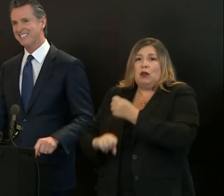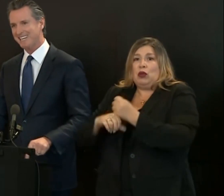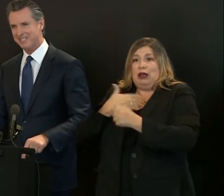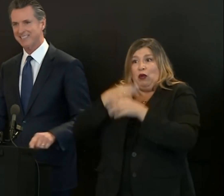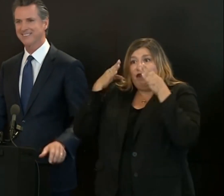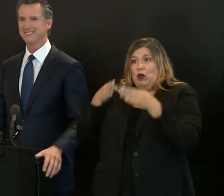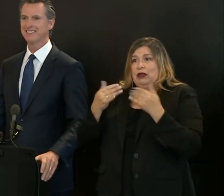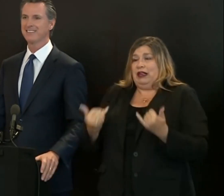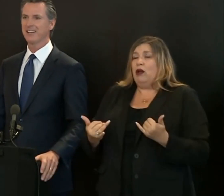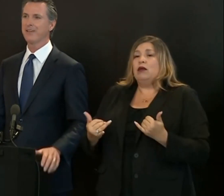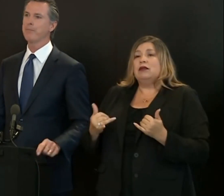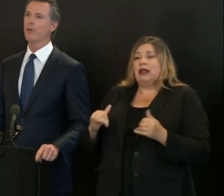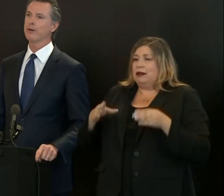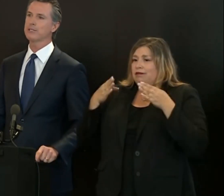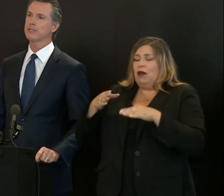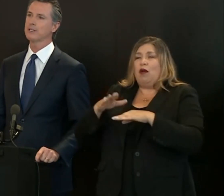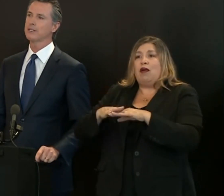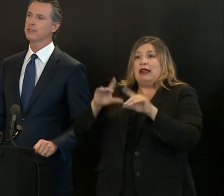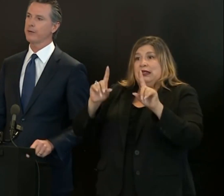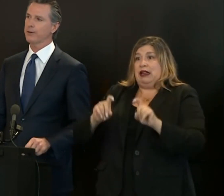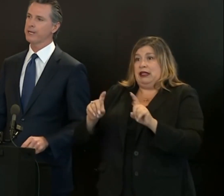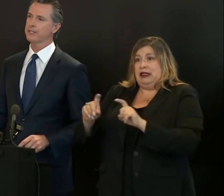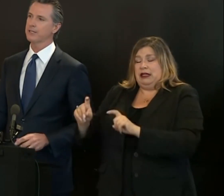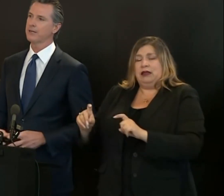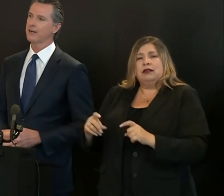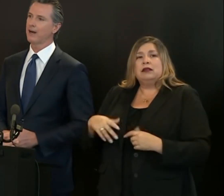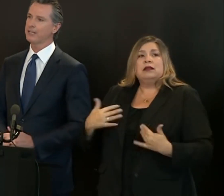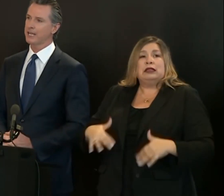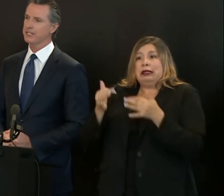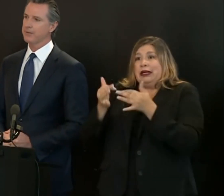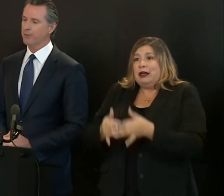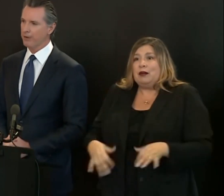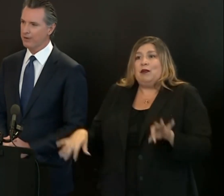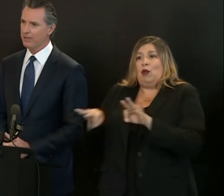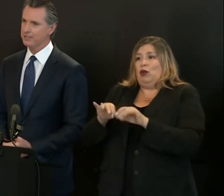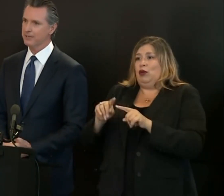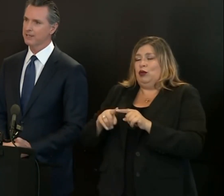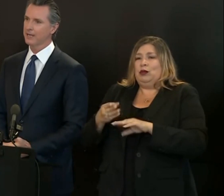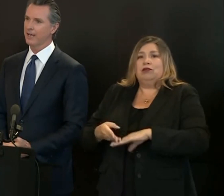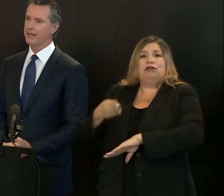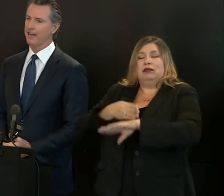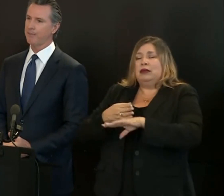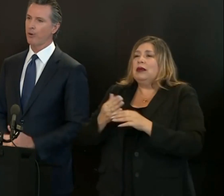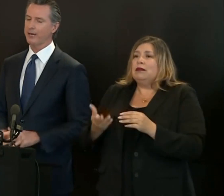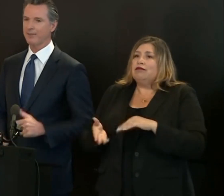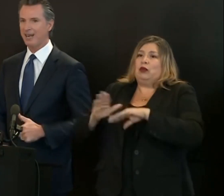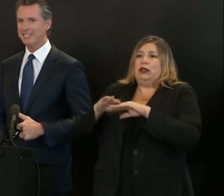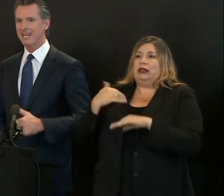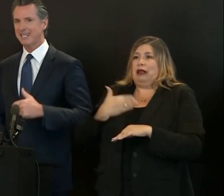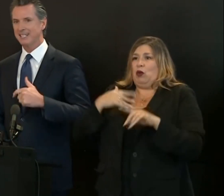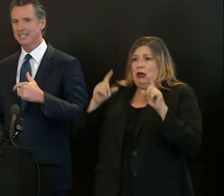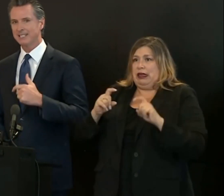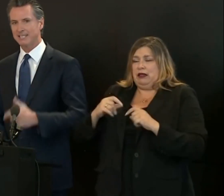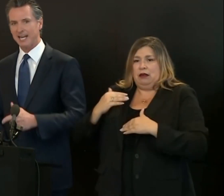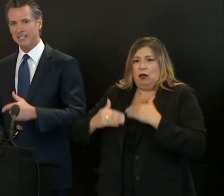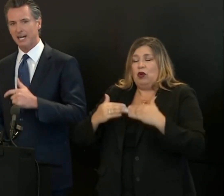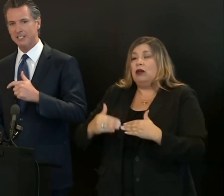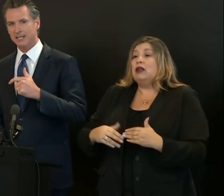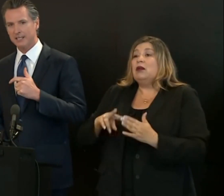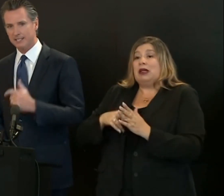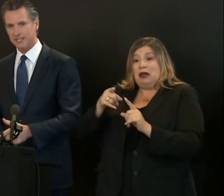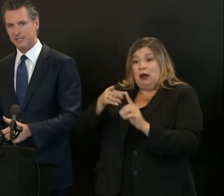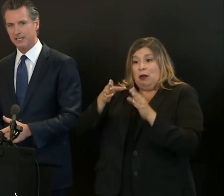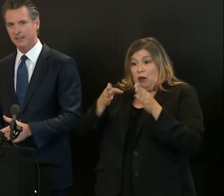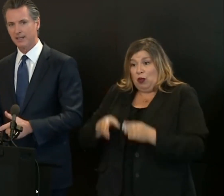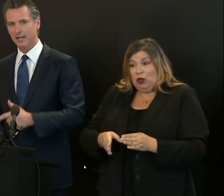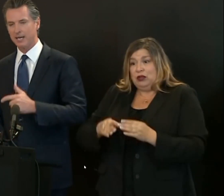now, and that's testing, and the importance to increase our testing protocols and to have point of contact